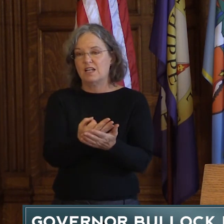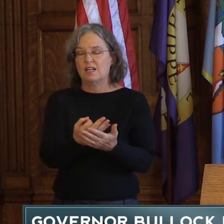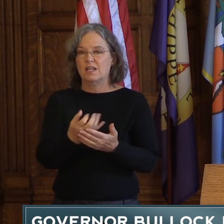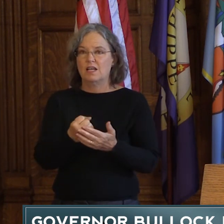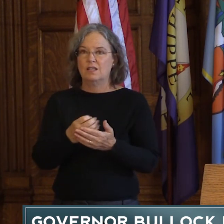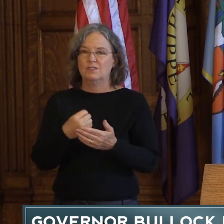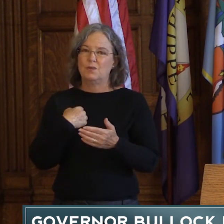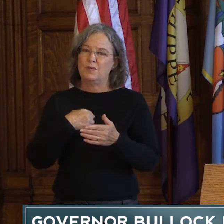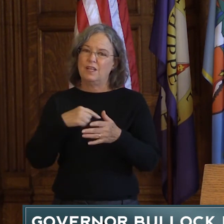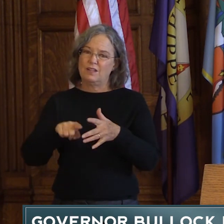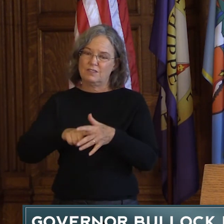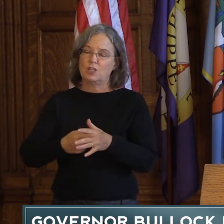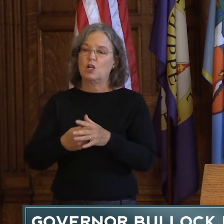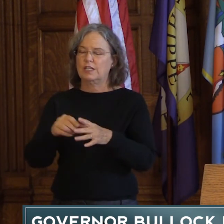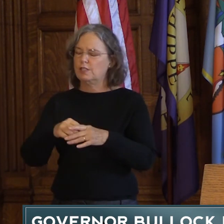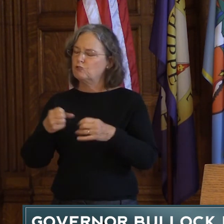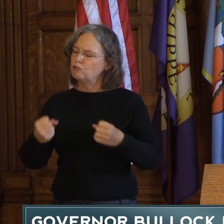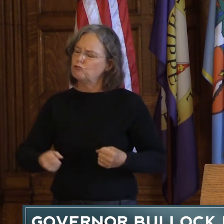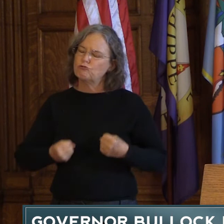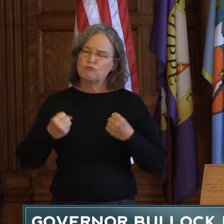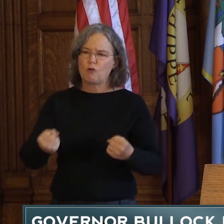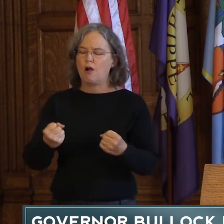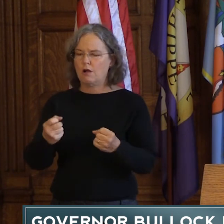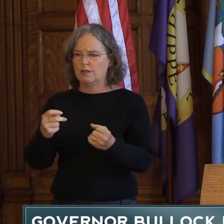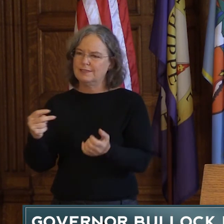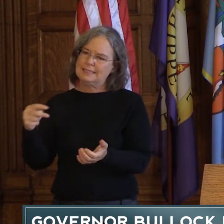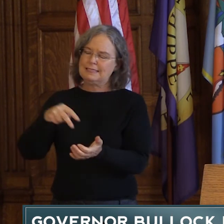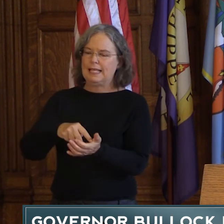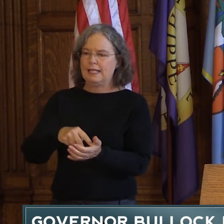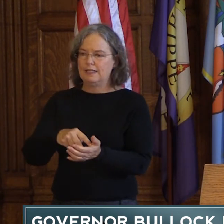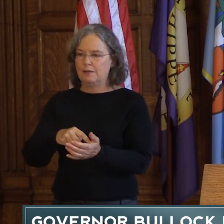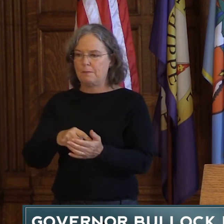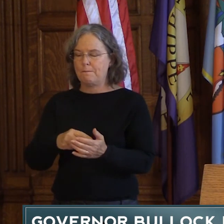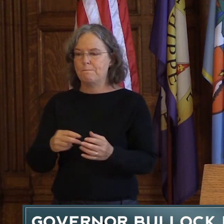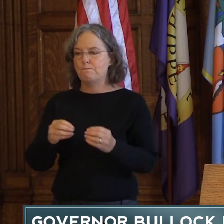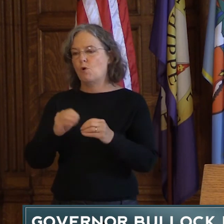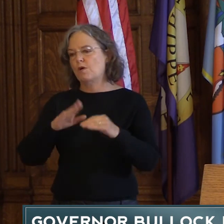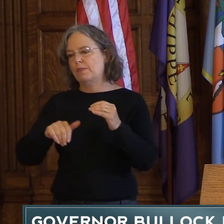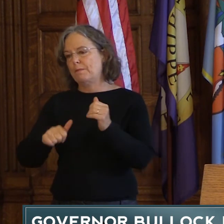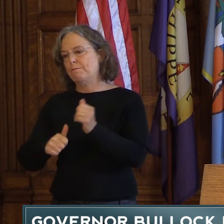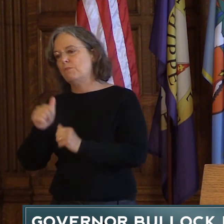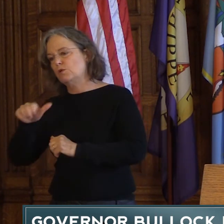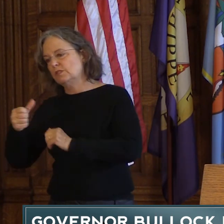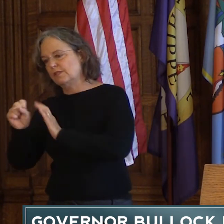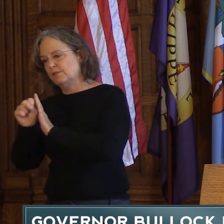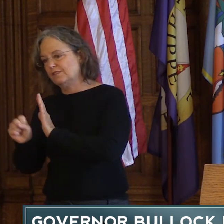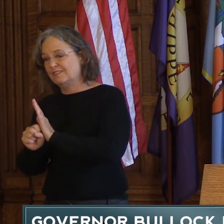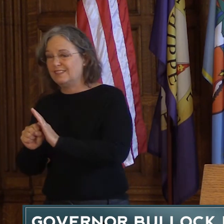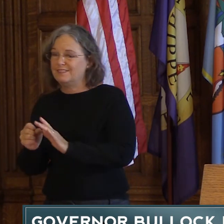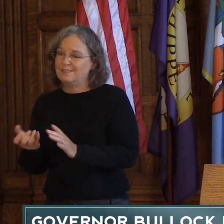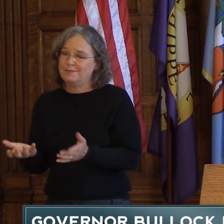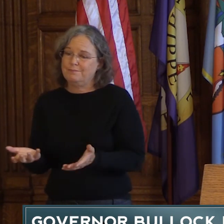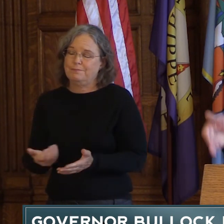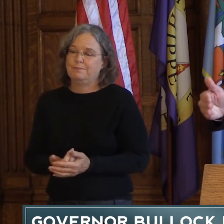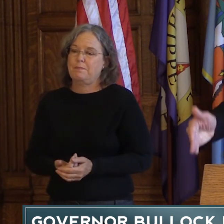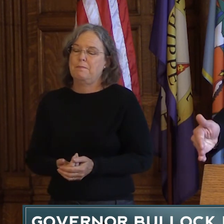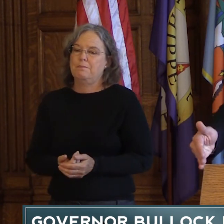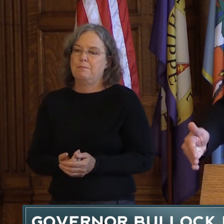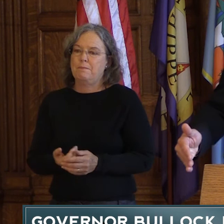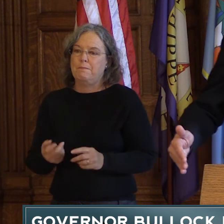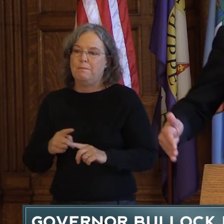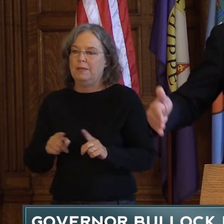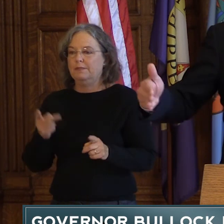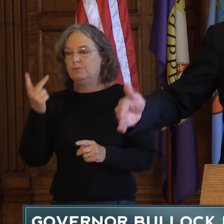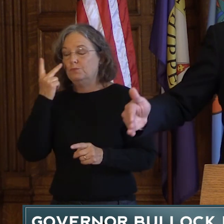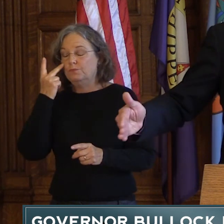in a stronger position than most states. That doesn't mean though that we're immune from the impacts of the virus. We're continuing to